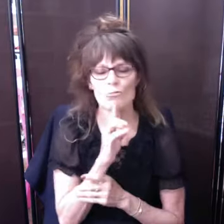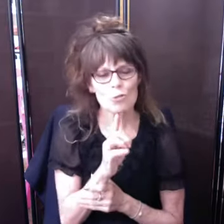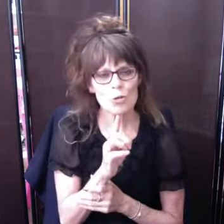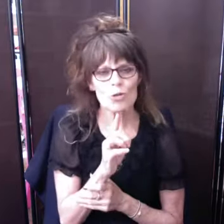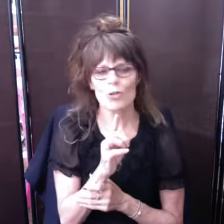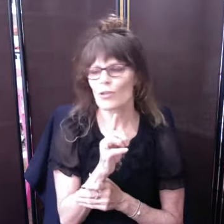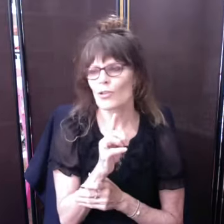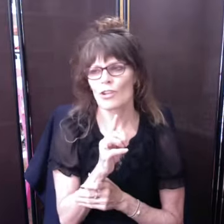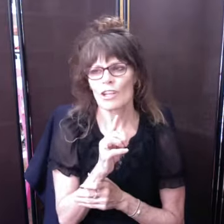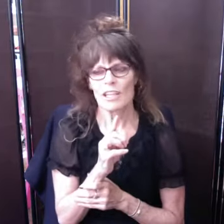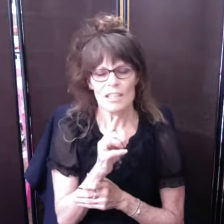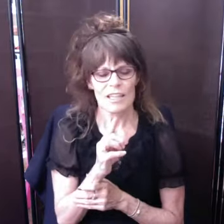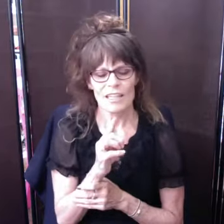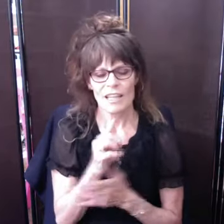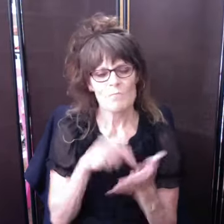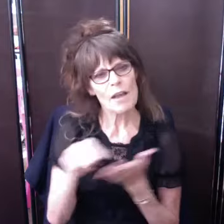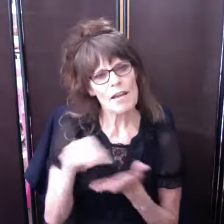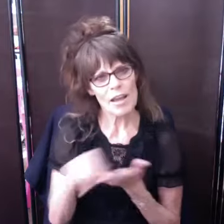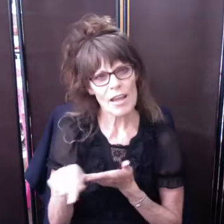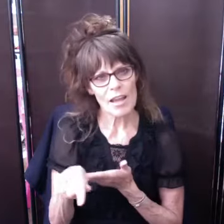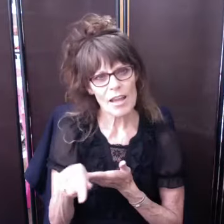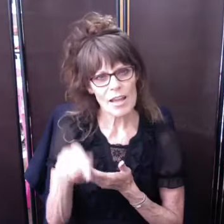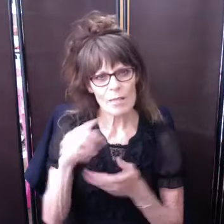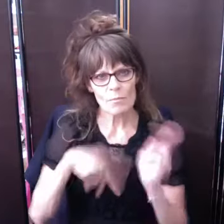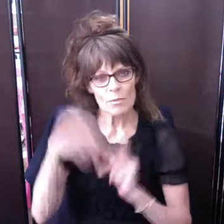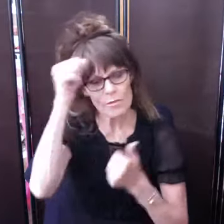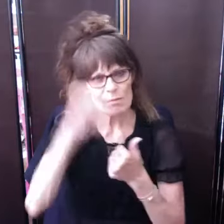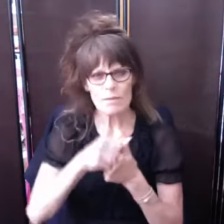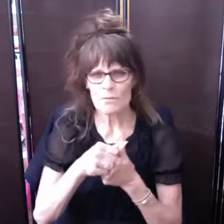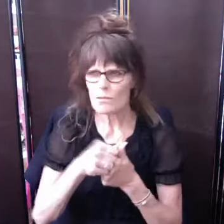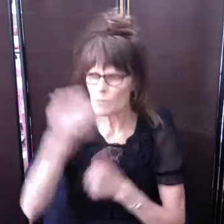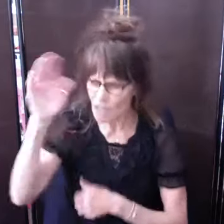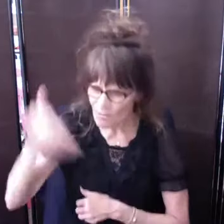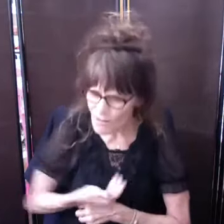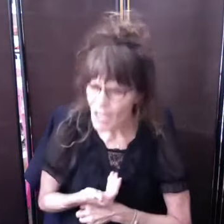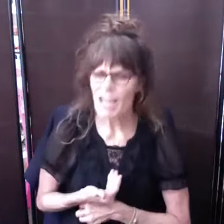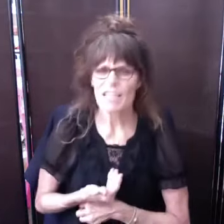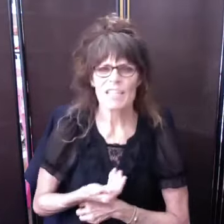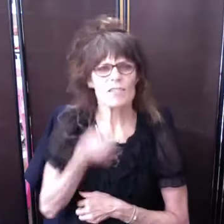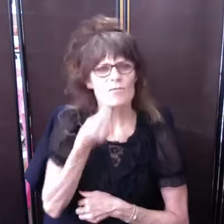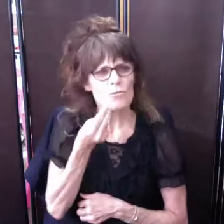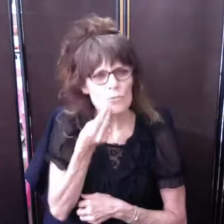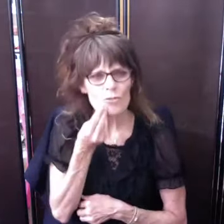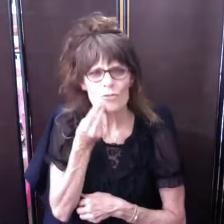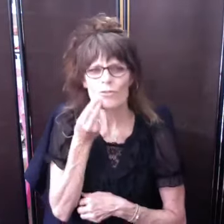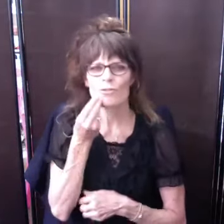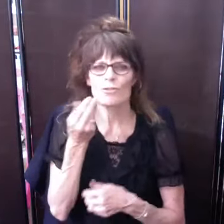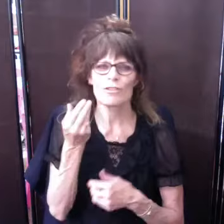got my way. People remember stuff like that. They remember being invited to brunch or dinner or dinner or breakfast or pie or coffee.